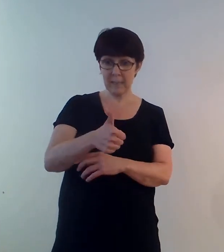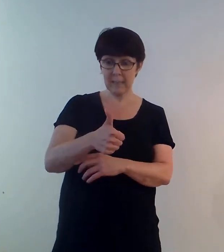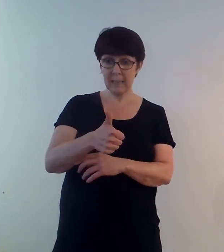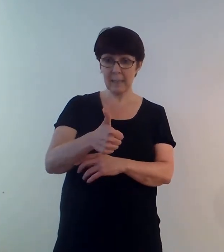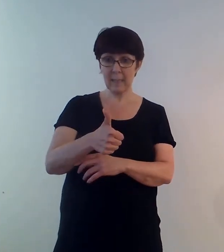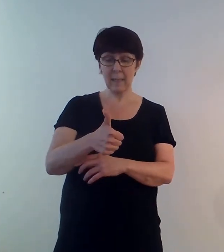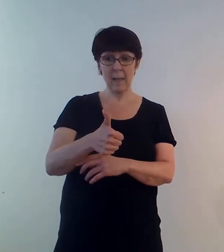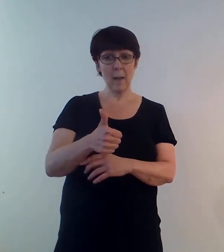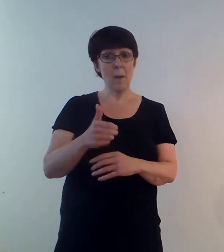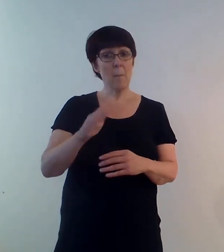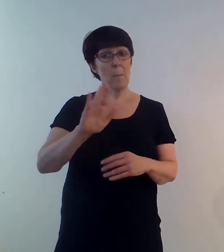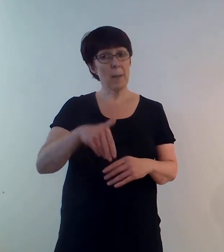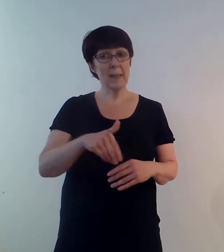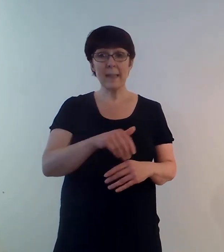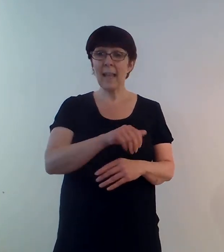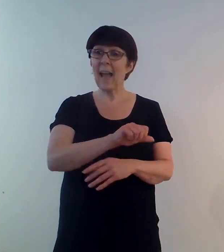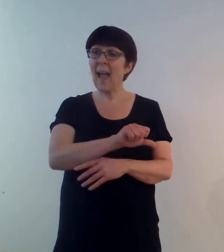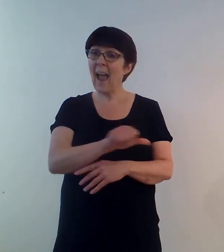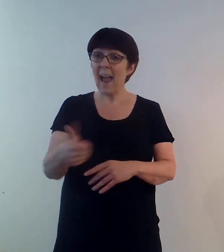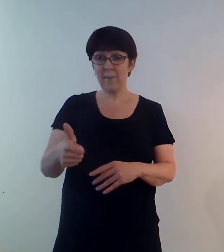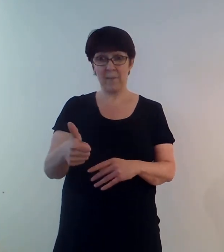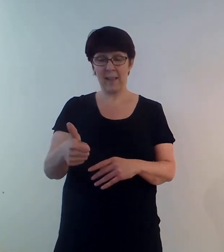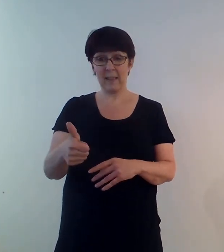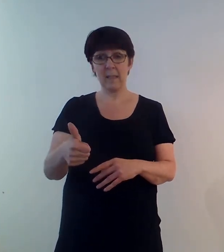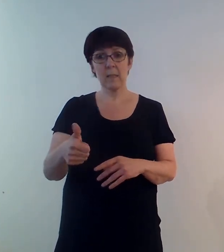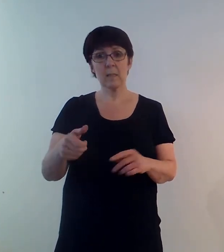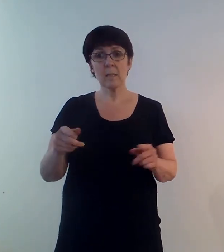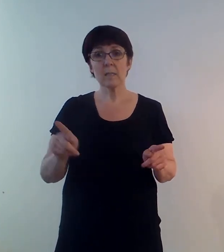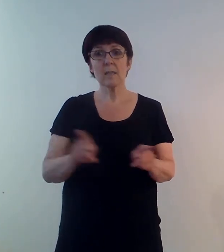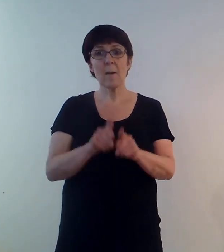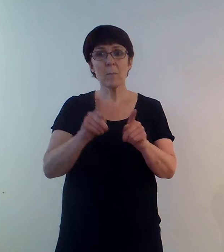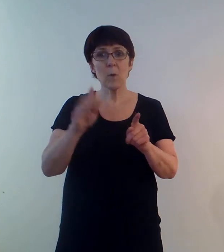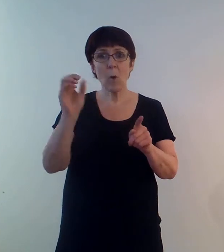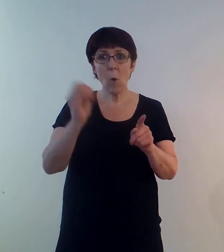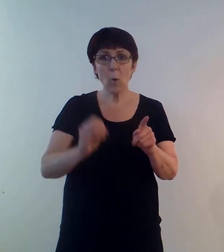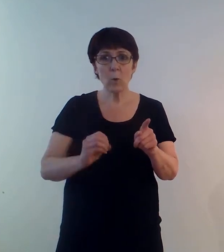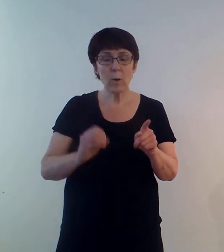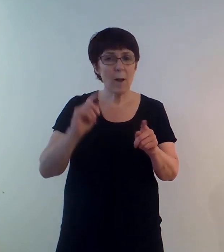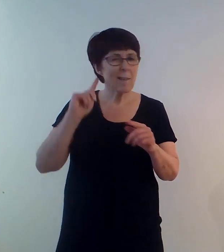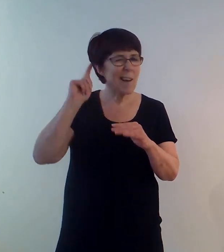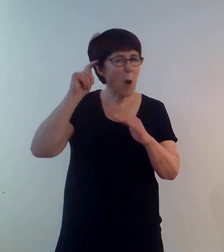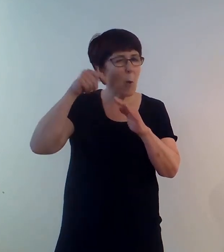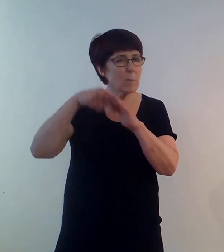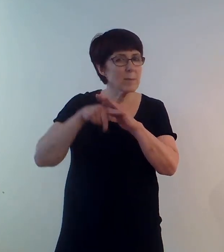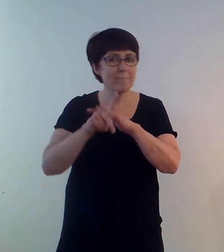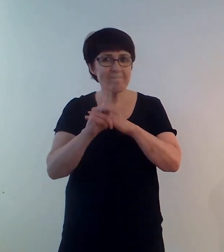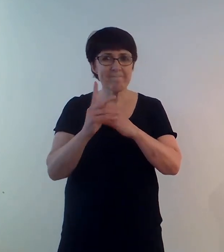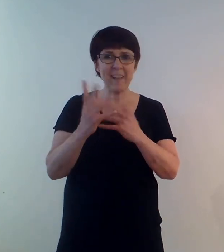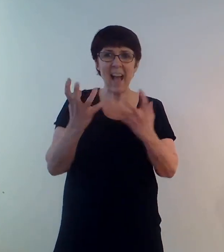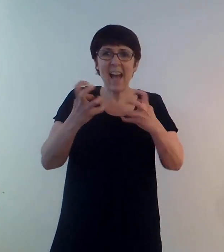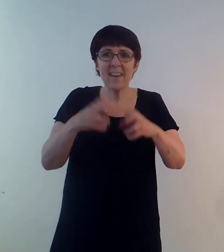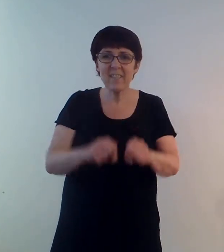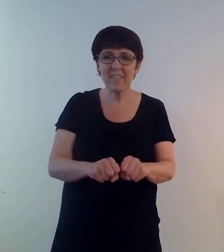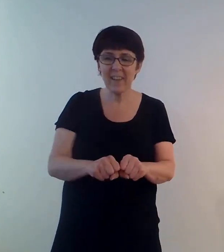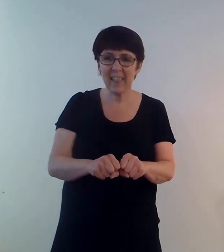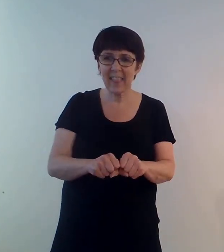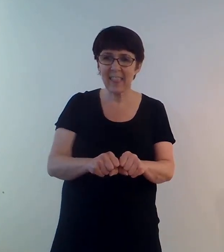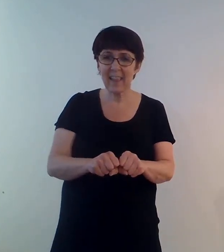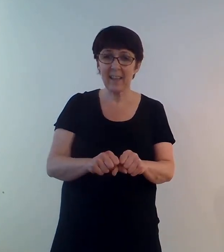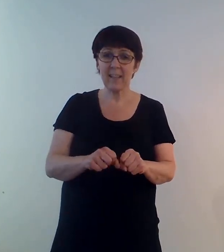very, very basic. We're literally going to be stood against the wall. Now not as simple. So we're going heels right back to the wall. I'm